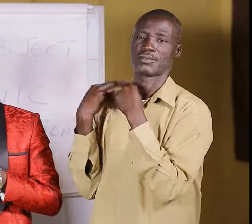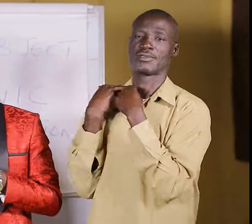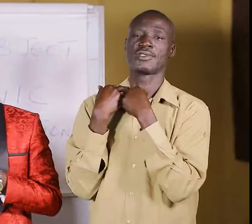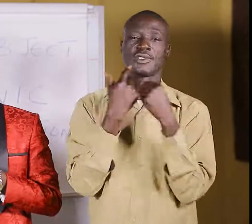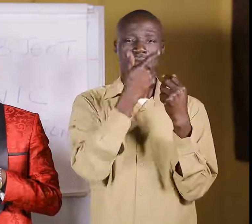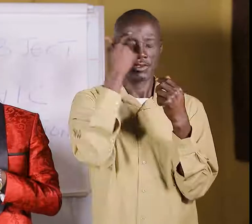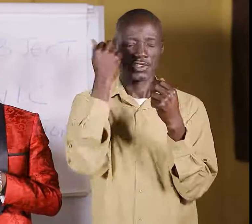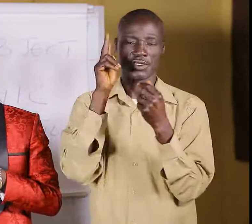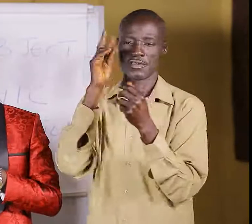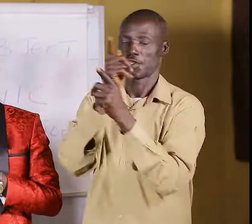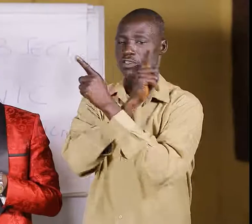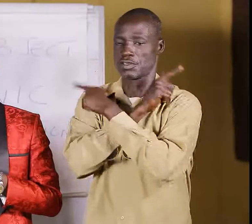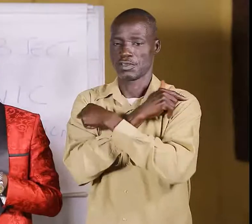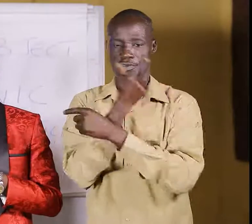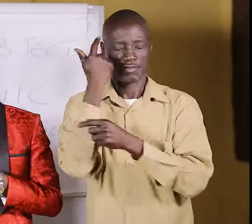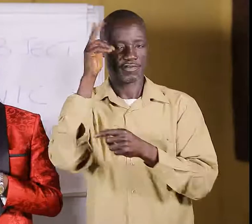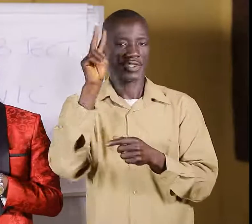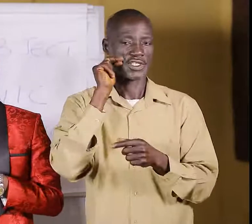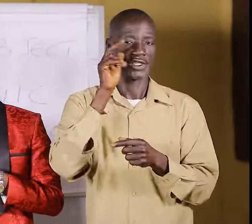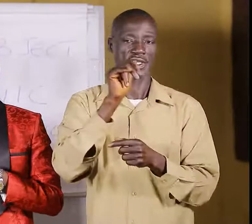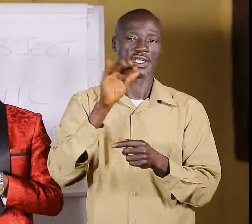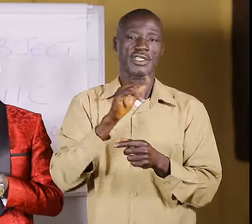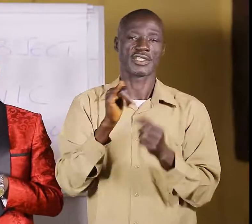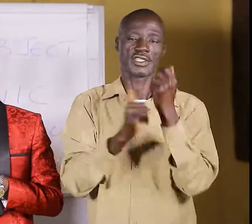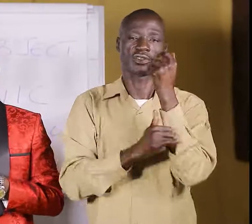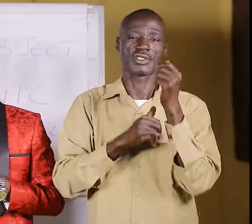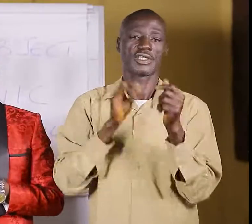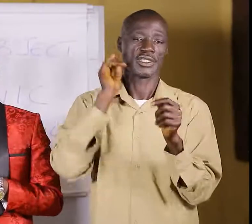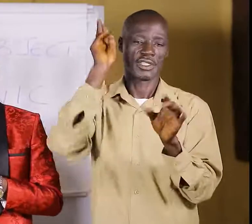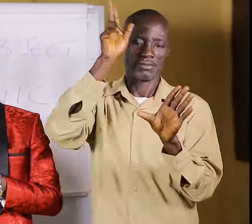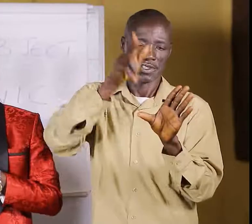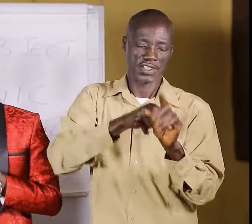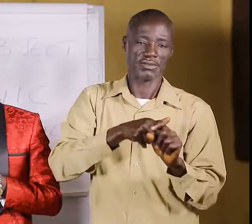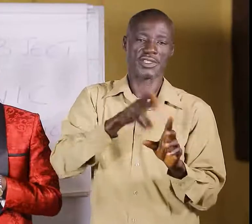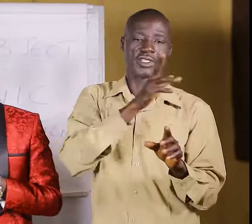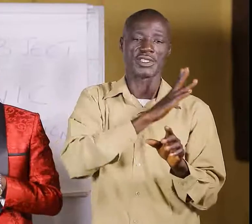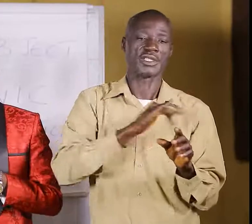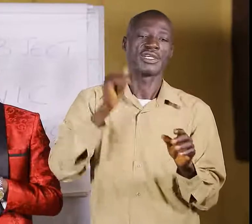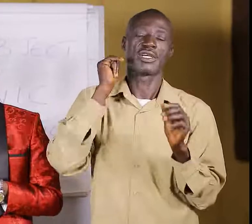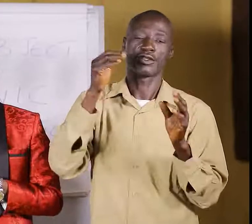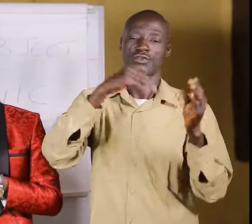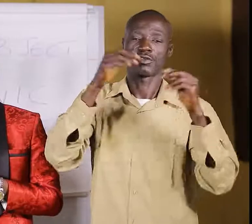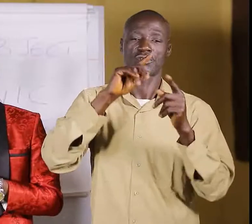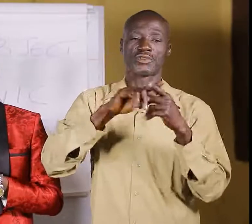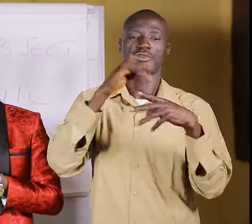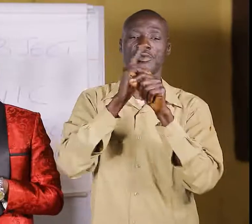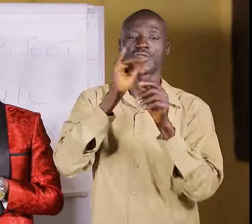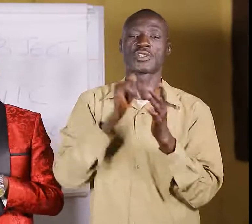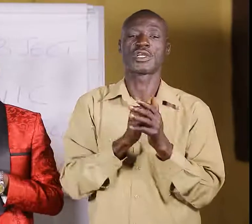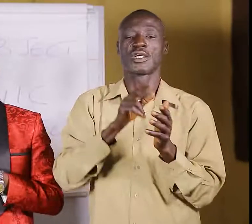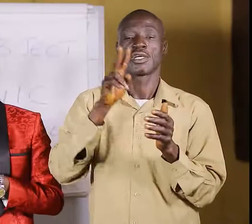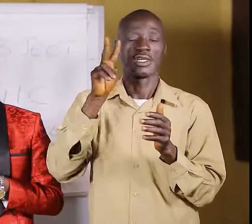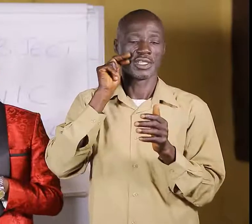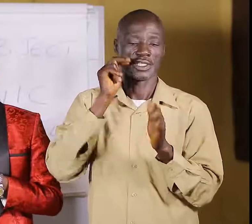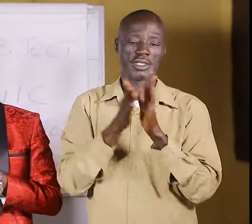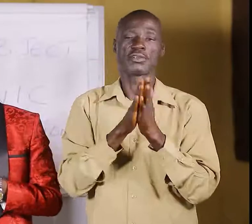his love for Nigeria as a country. He participated and contributed immensely to ensure that Nigeria became